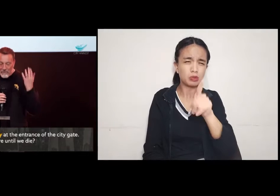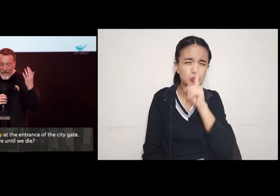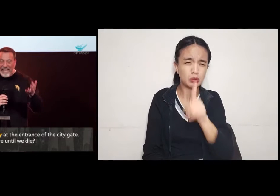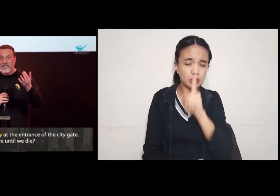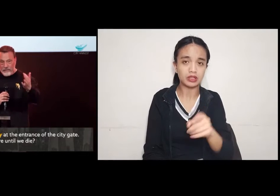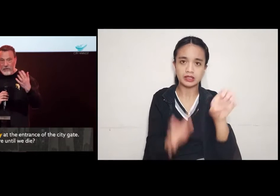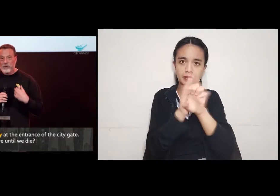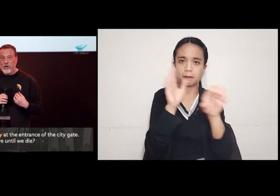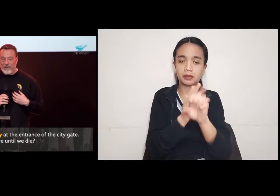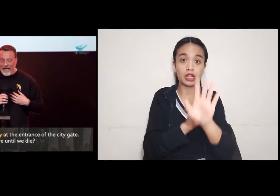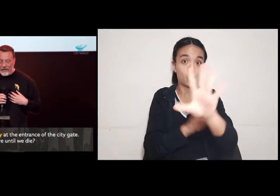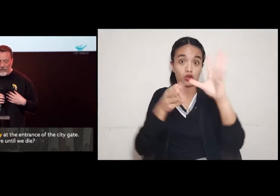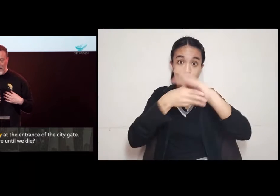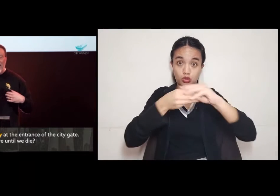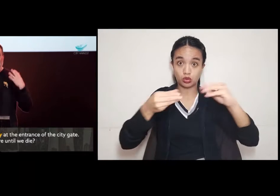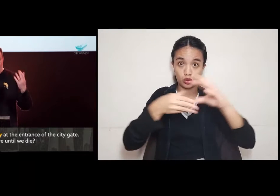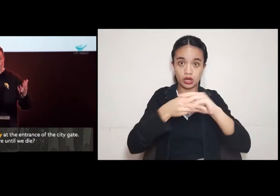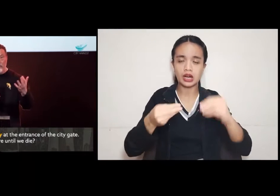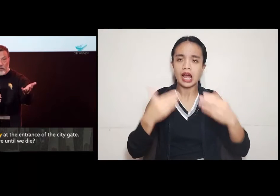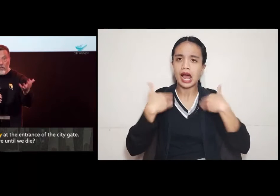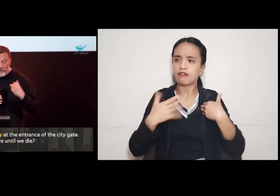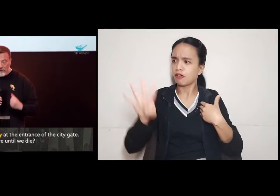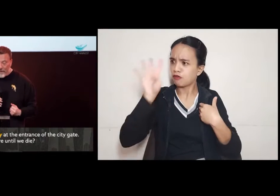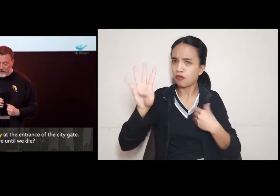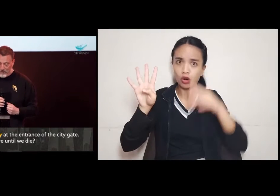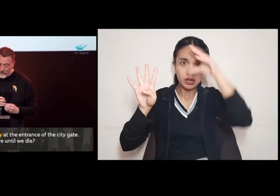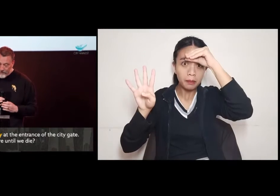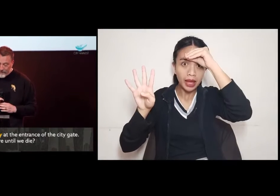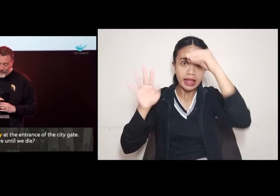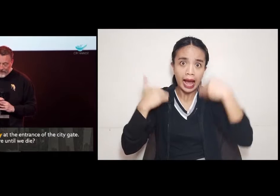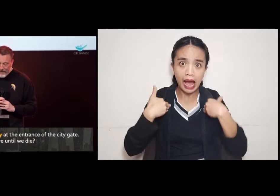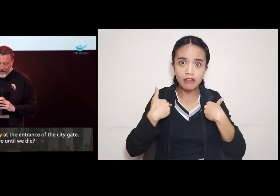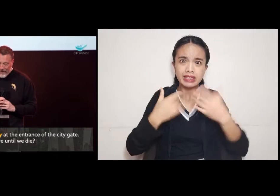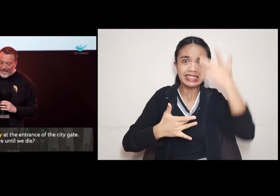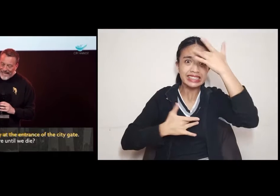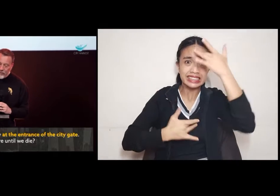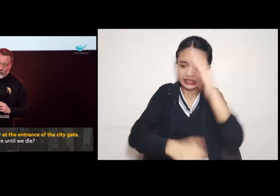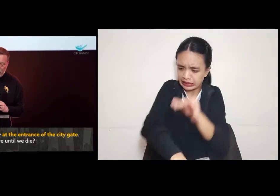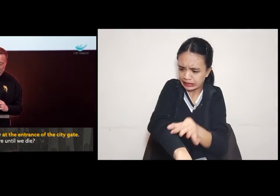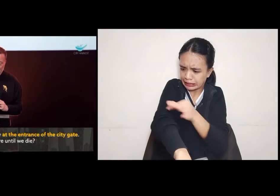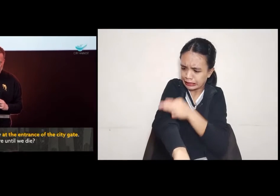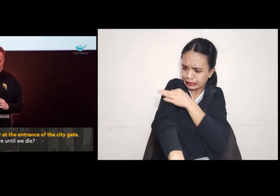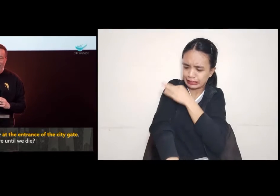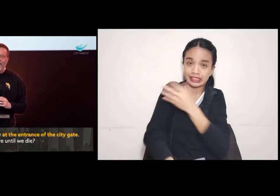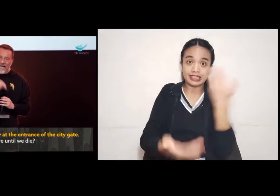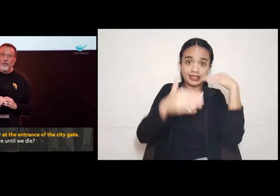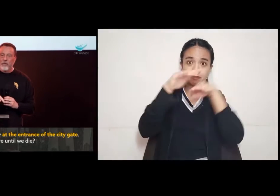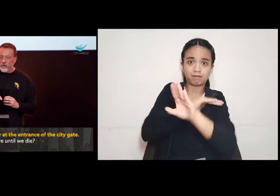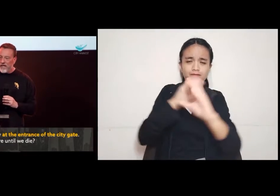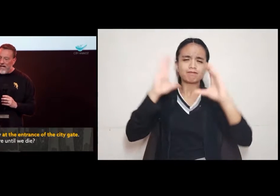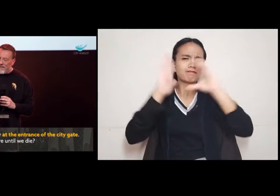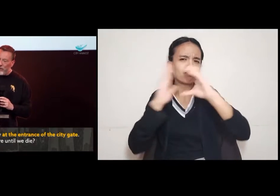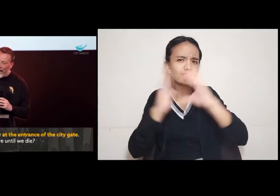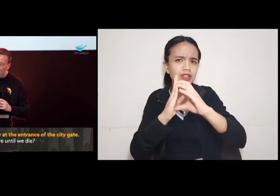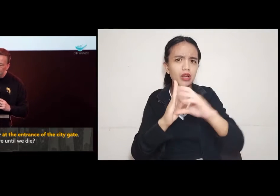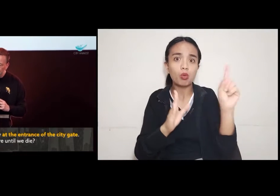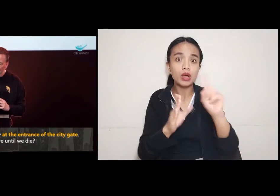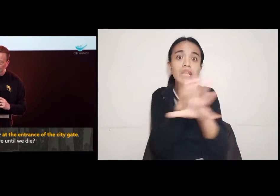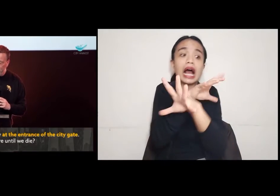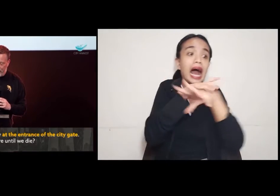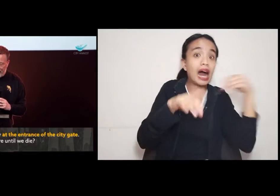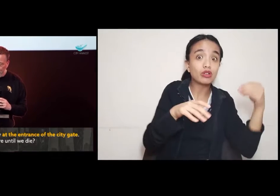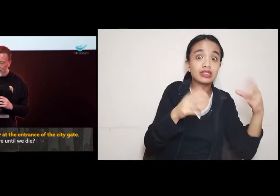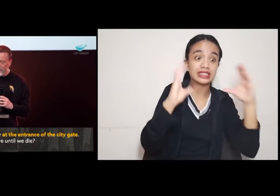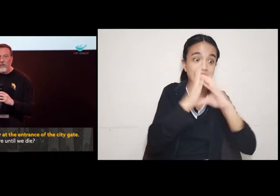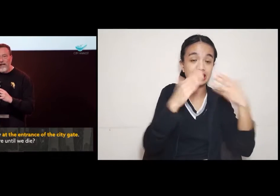bad place, imagine if your story began with, "And there were four men with leprosy." At the entrance of the city gate. In other words, they were